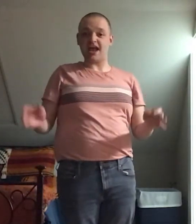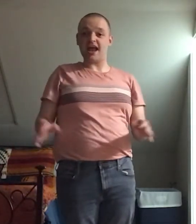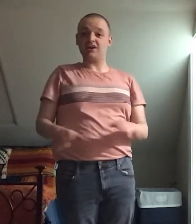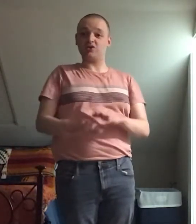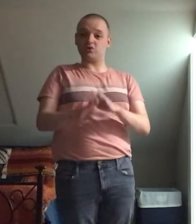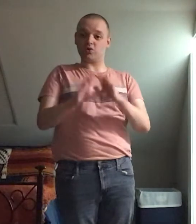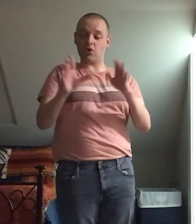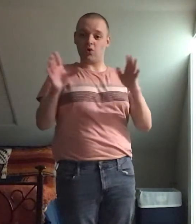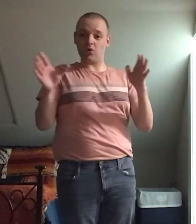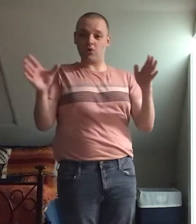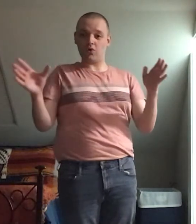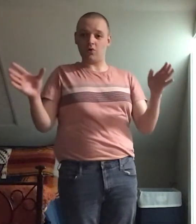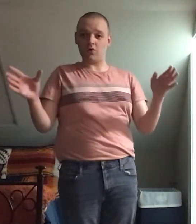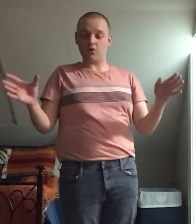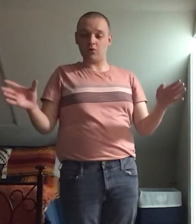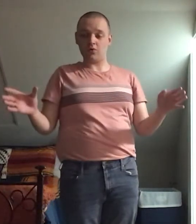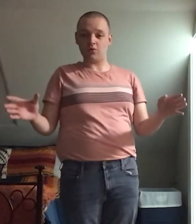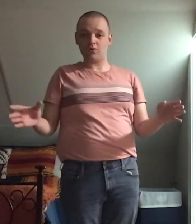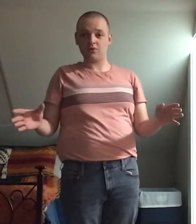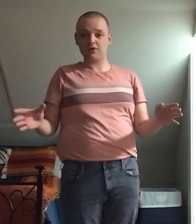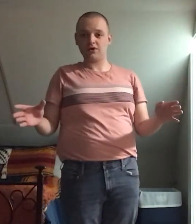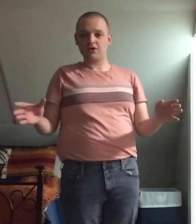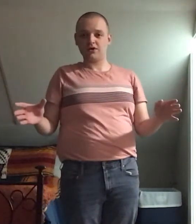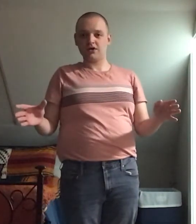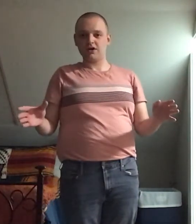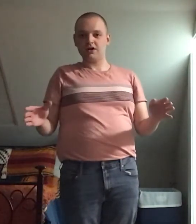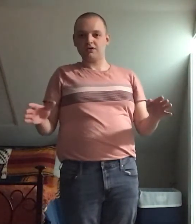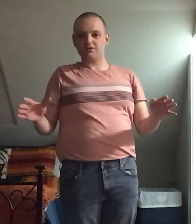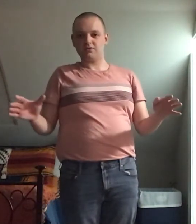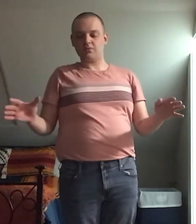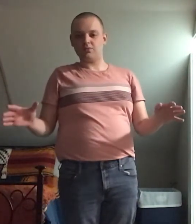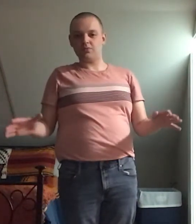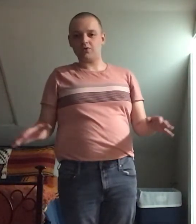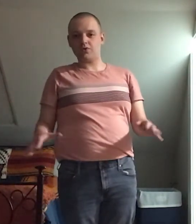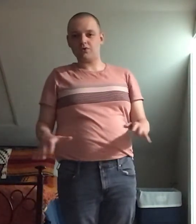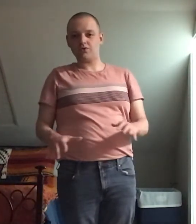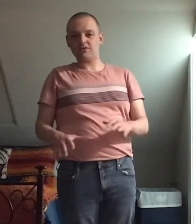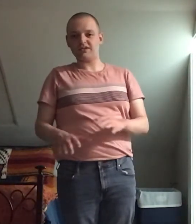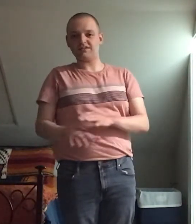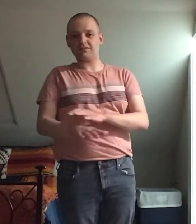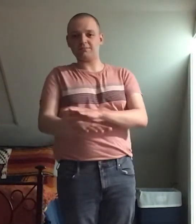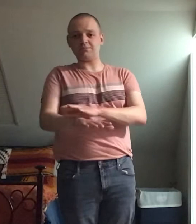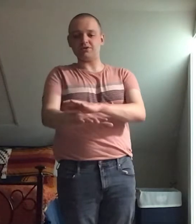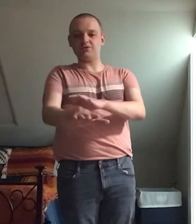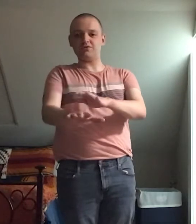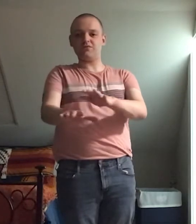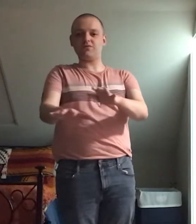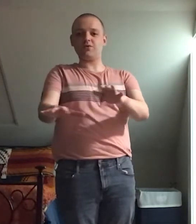and glow. The world is a beautiful